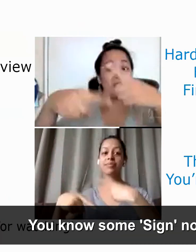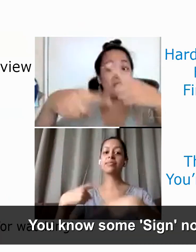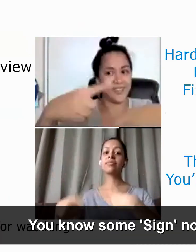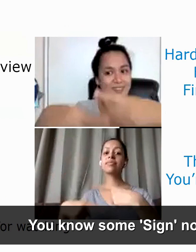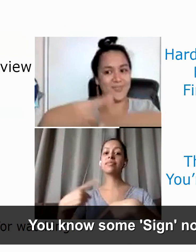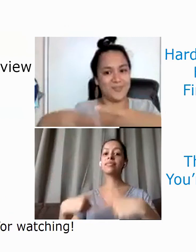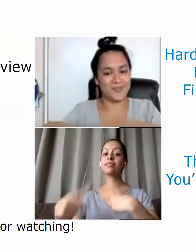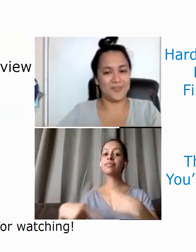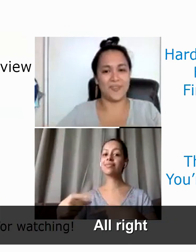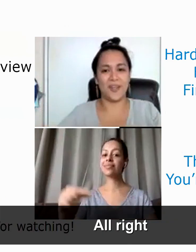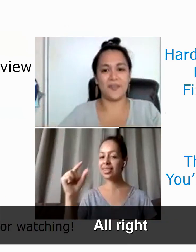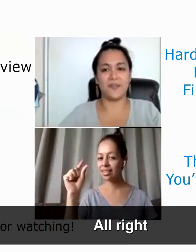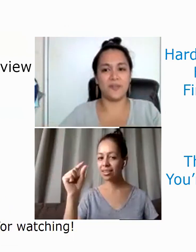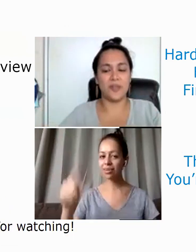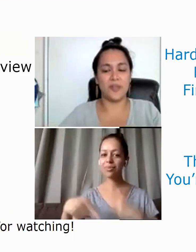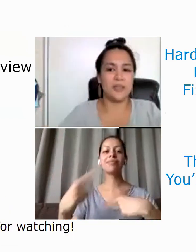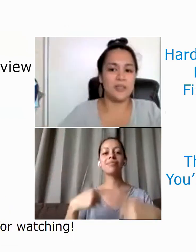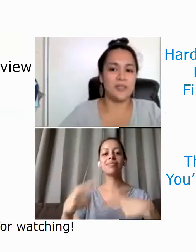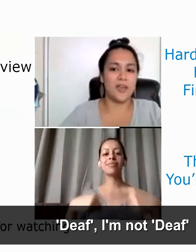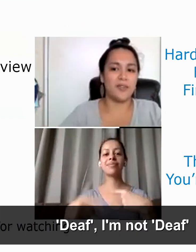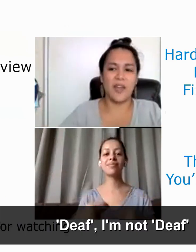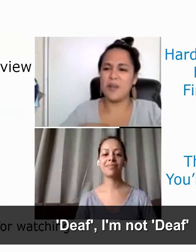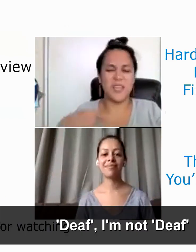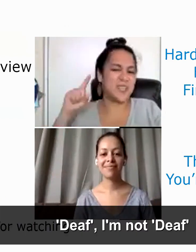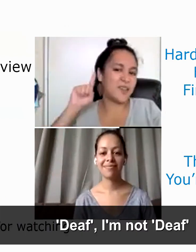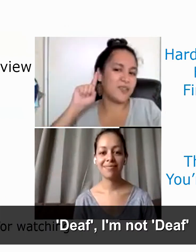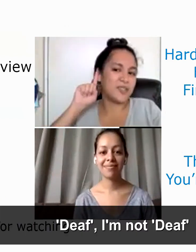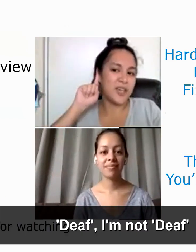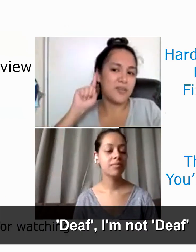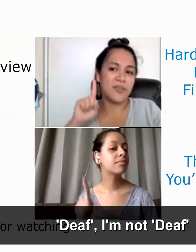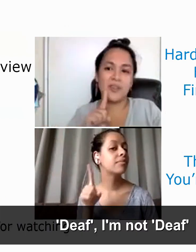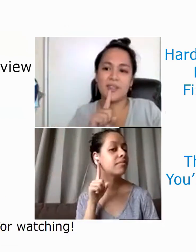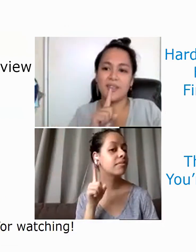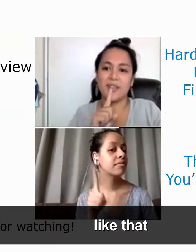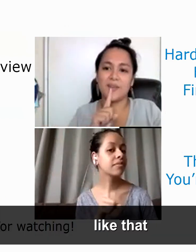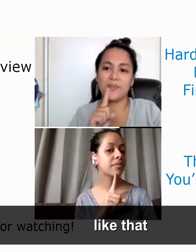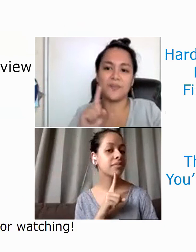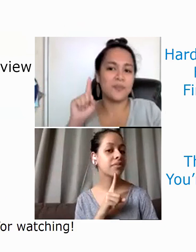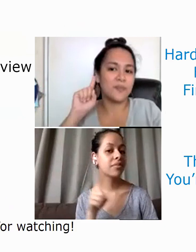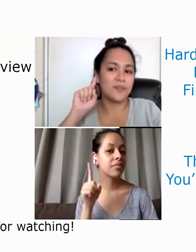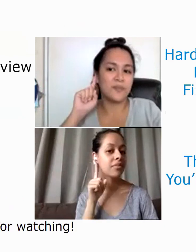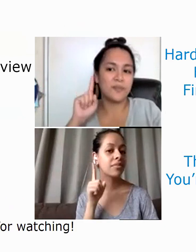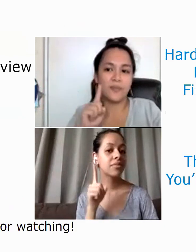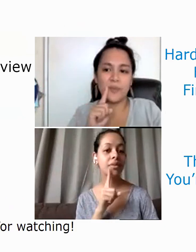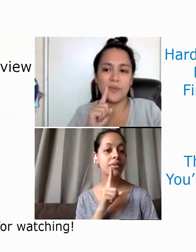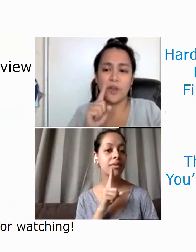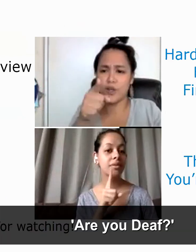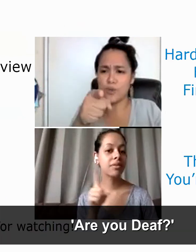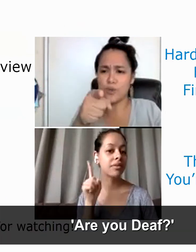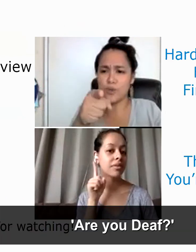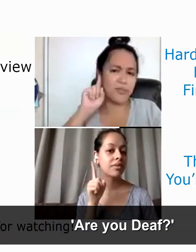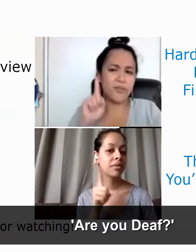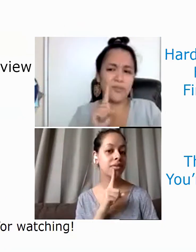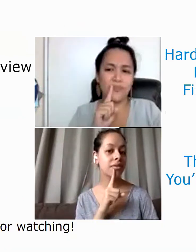some sign now, right? Deaf, I'm not deaf. Deaf, like that. Are